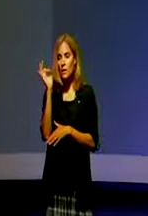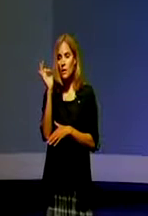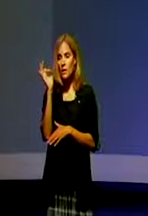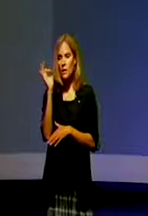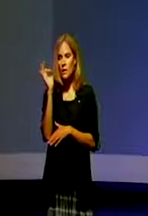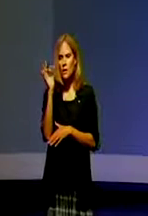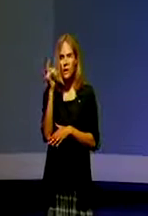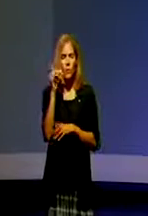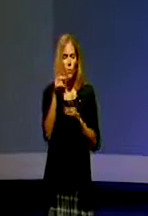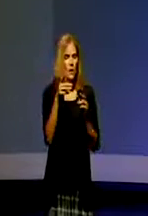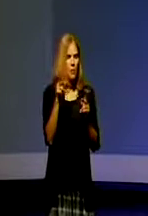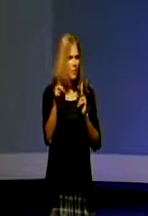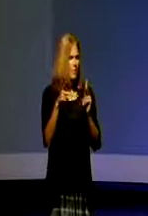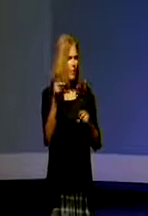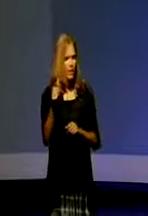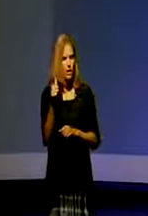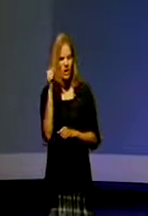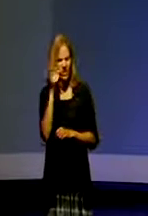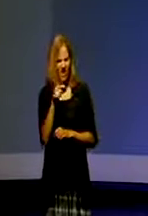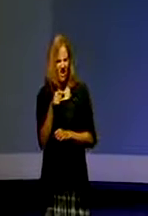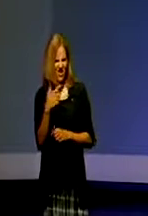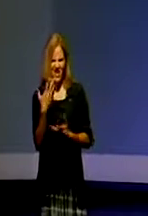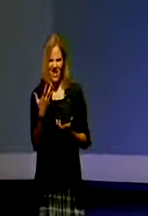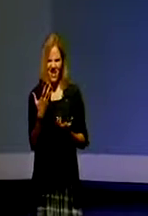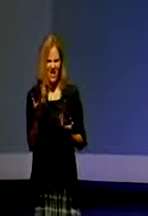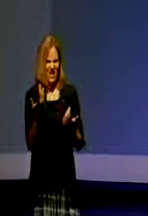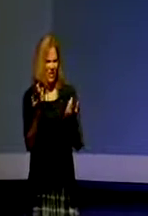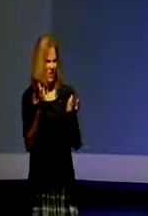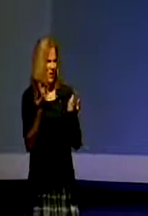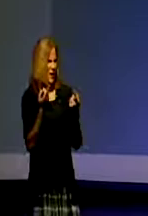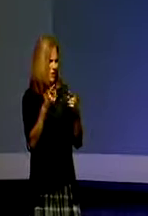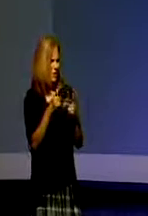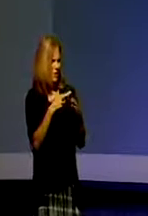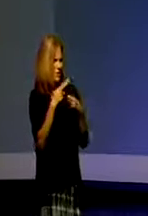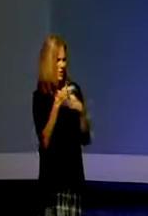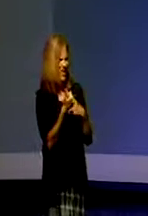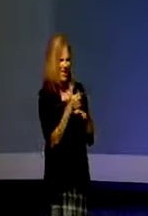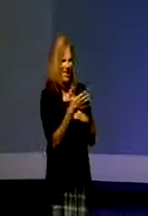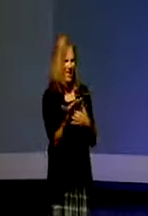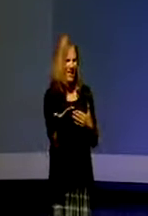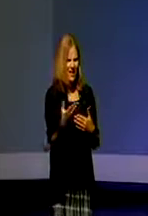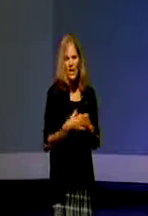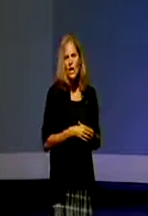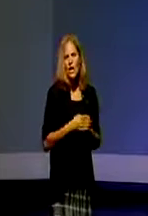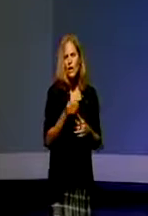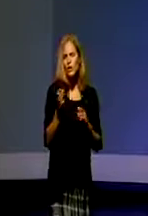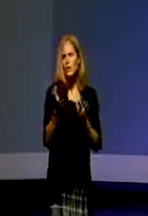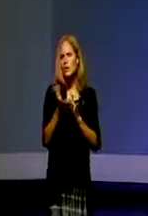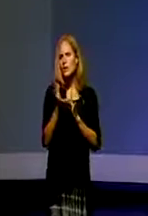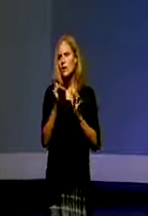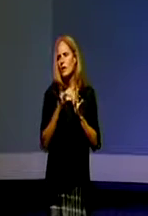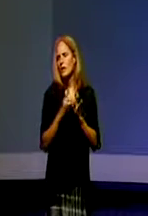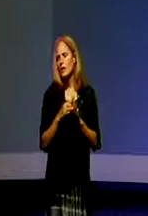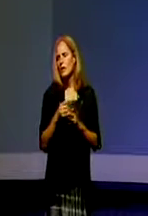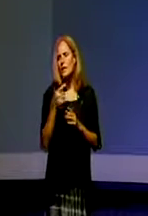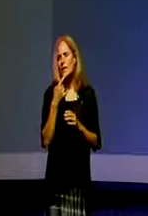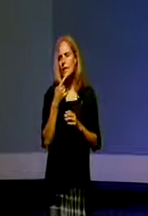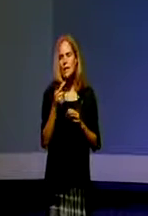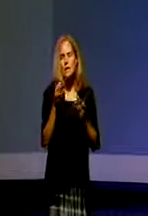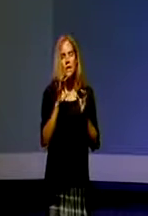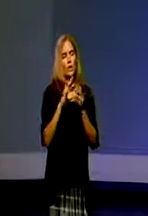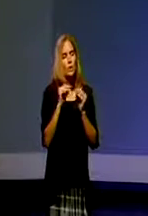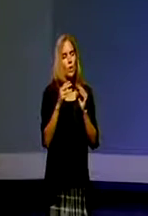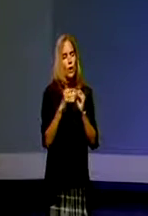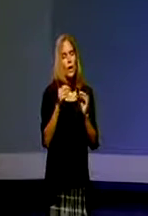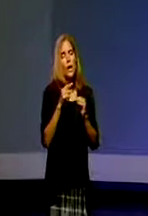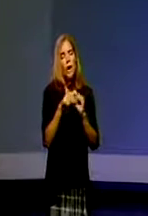even rejecting him, they must have thought, wow, is this ever going to amount to anything? So Jesus tells the parable